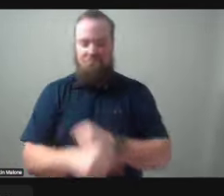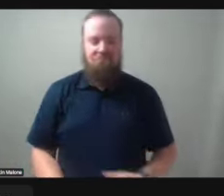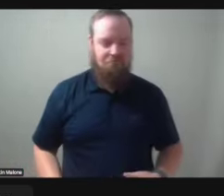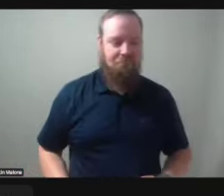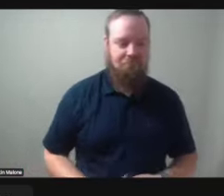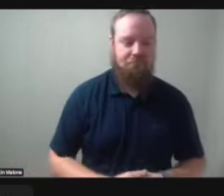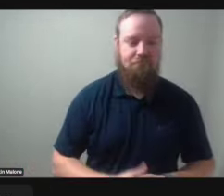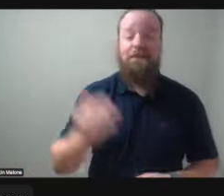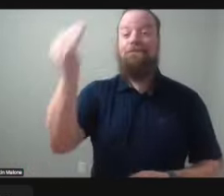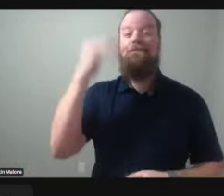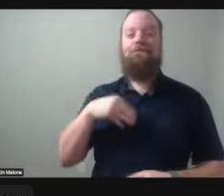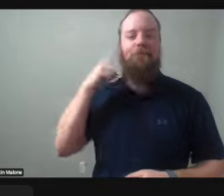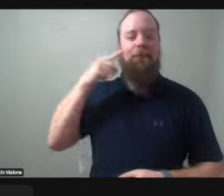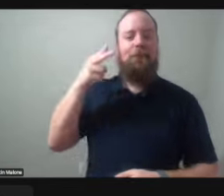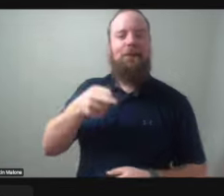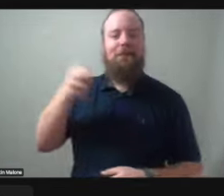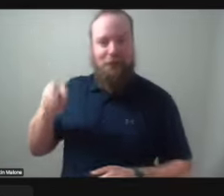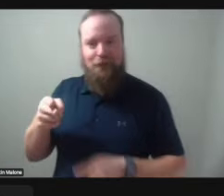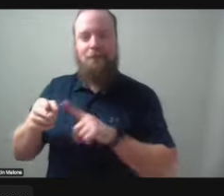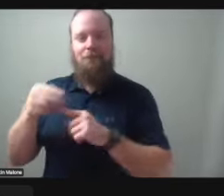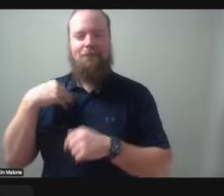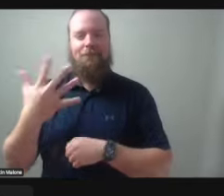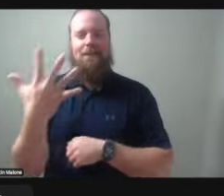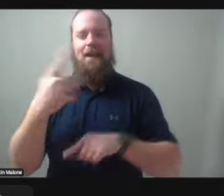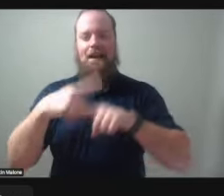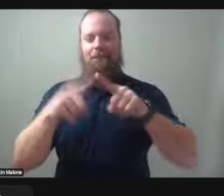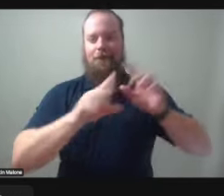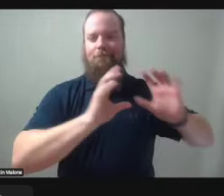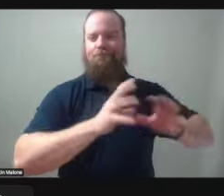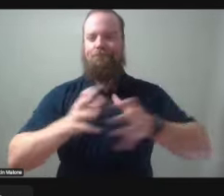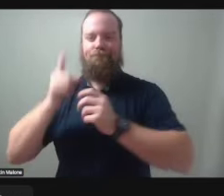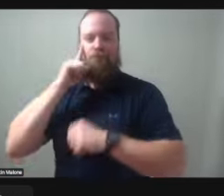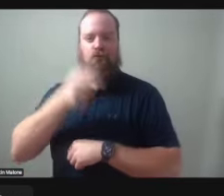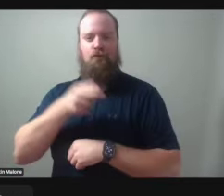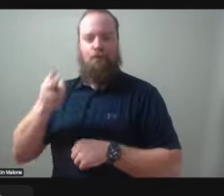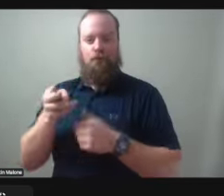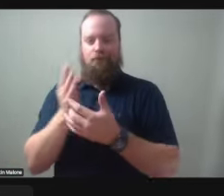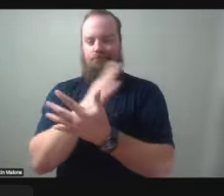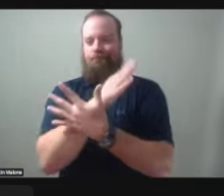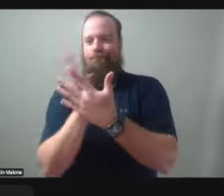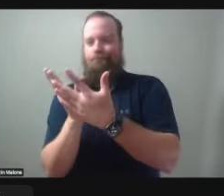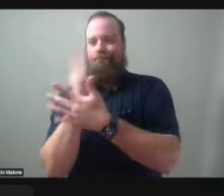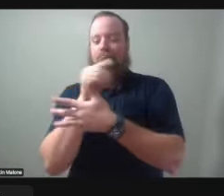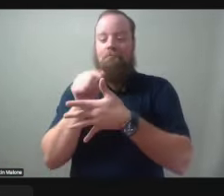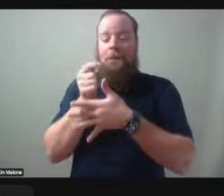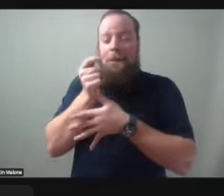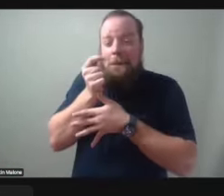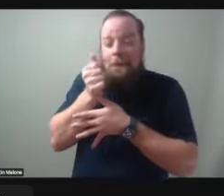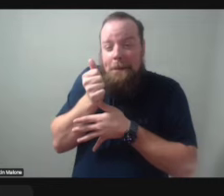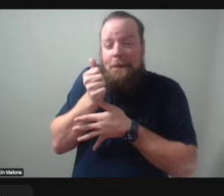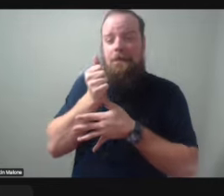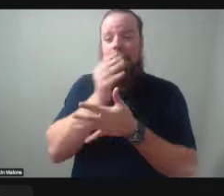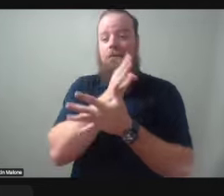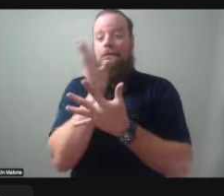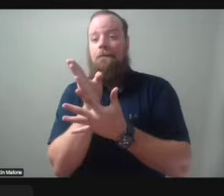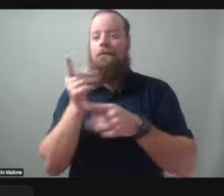a spoken modality of language, and their deaf parents will expose them to a sign language, so they'll really have both and be